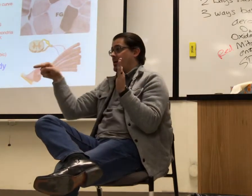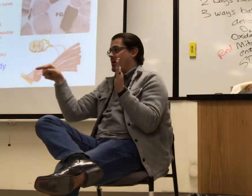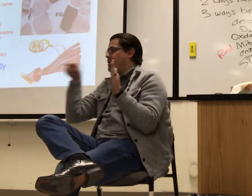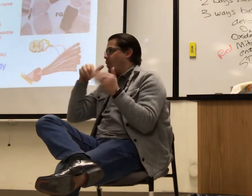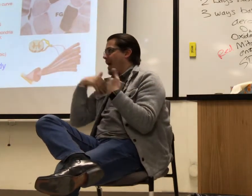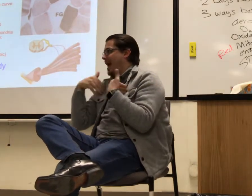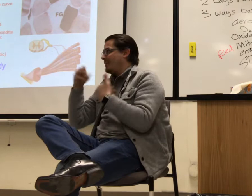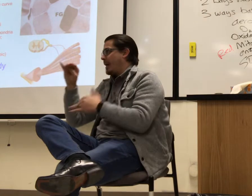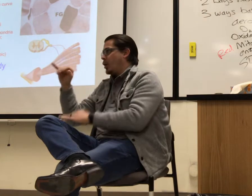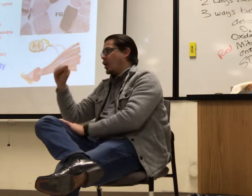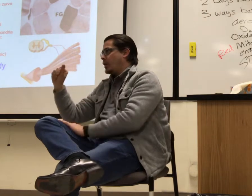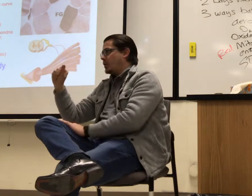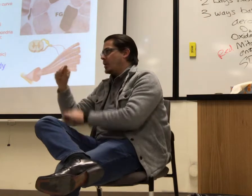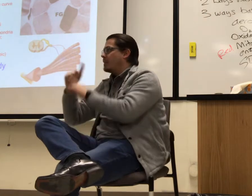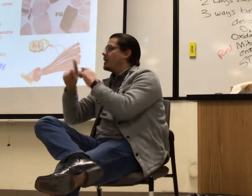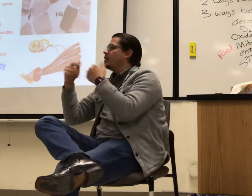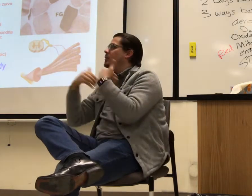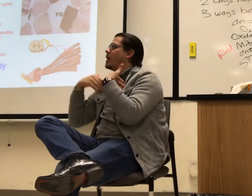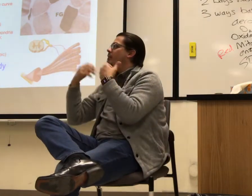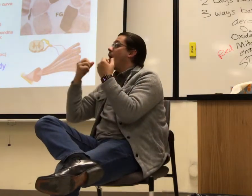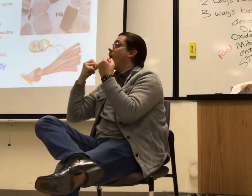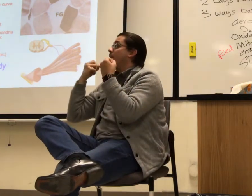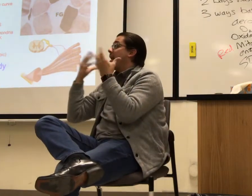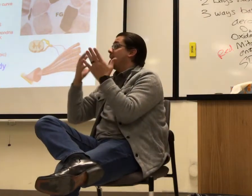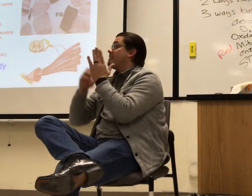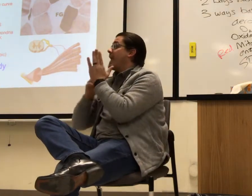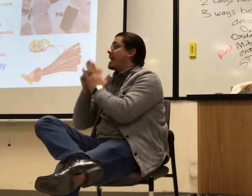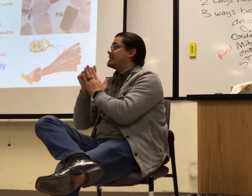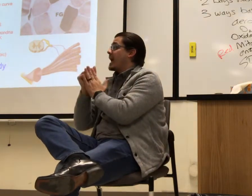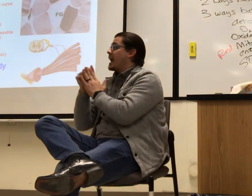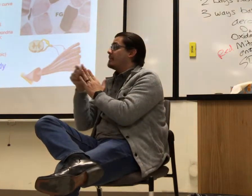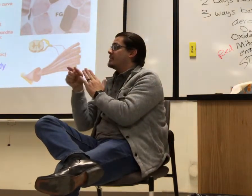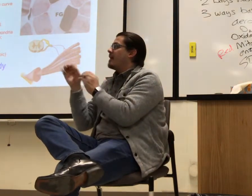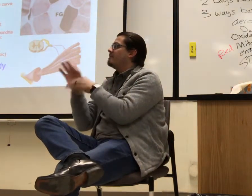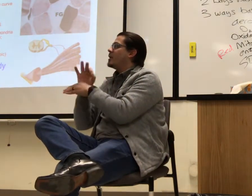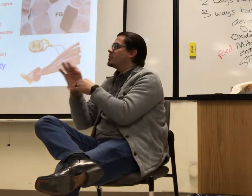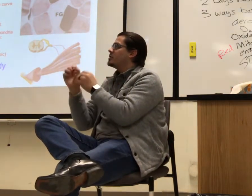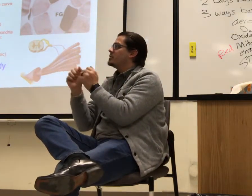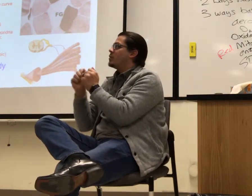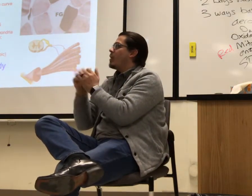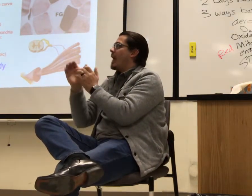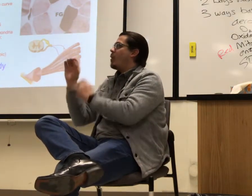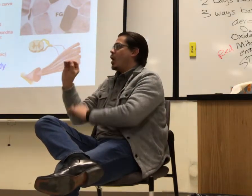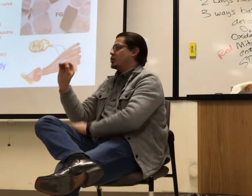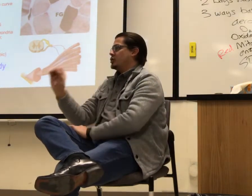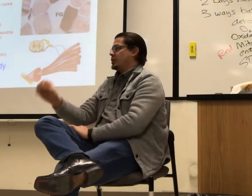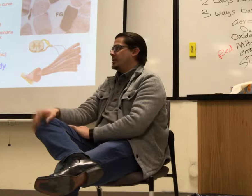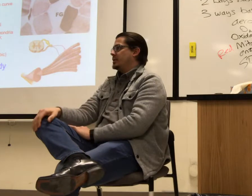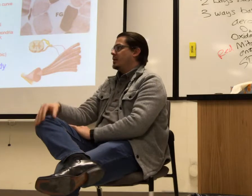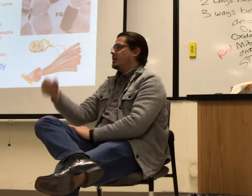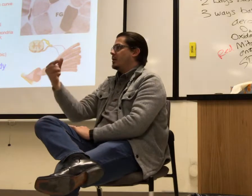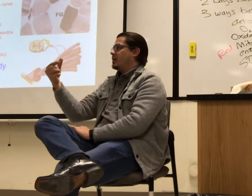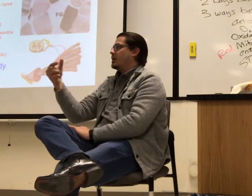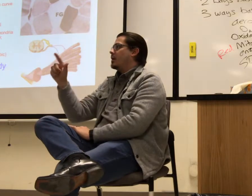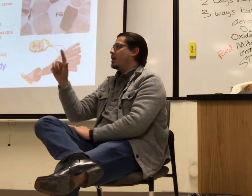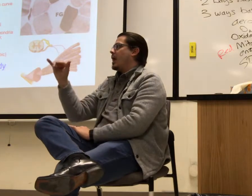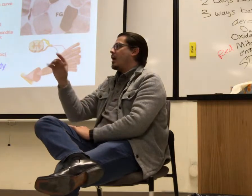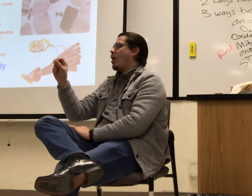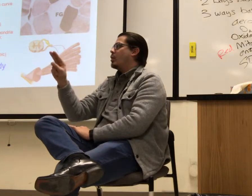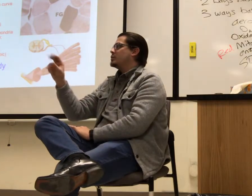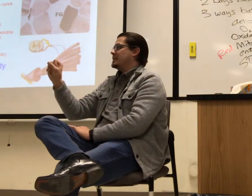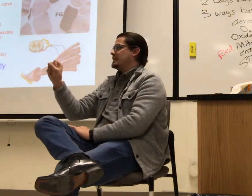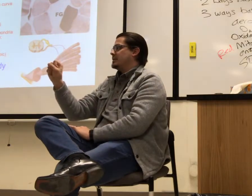have mitochondria, but you'll have a lot of the enzymes that function in glycolysis. So on this end of the